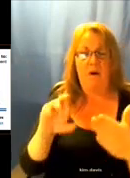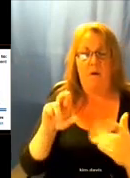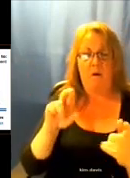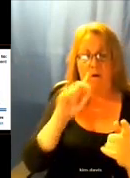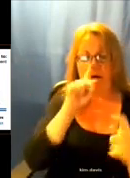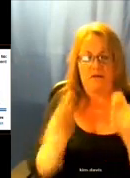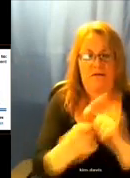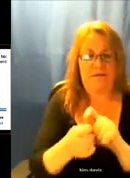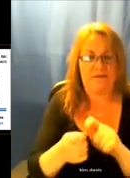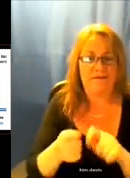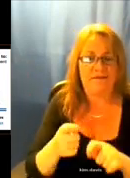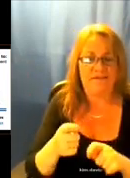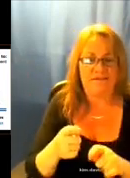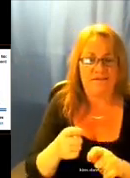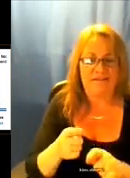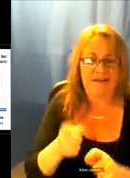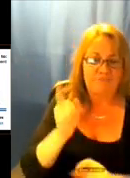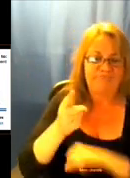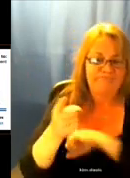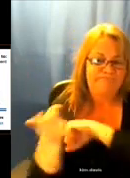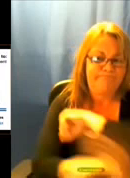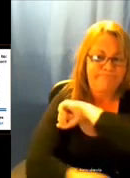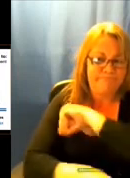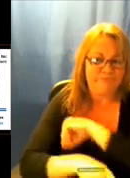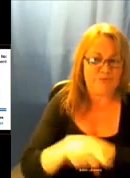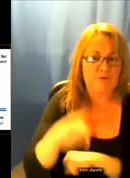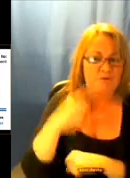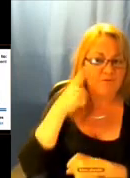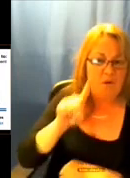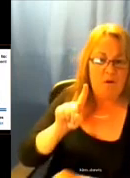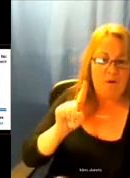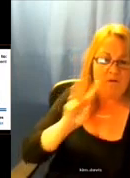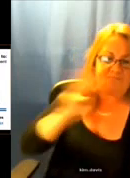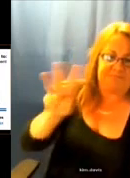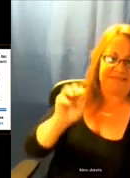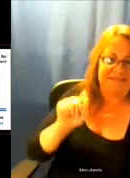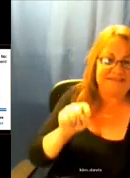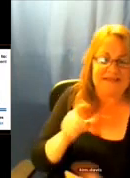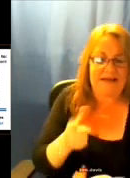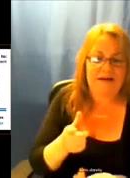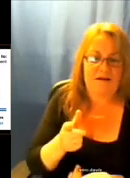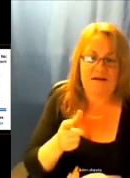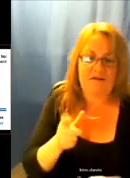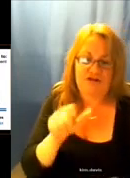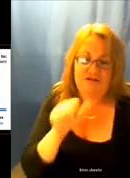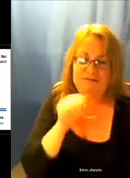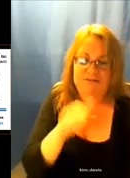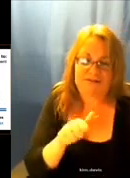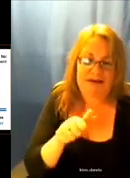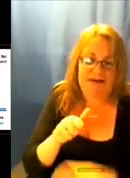to file a grievance without any retribution.